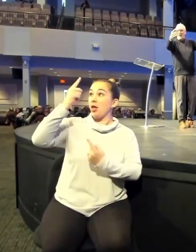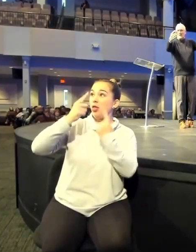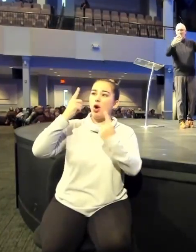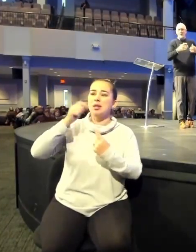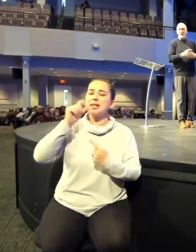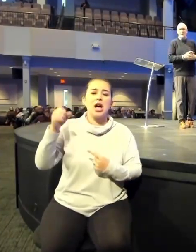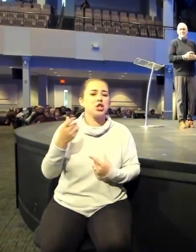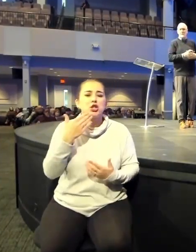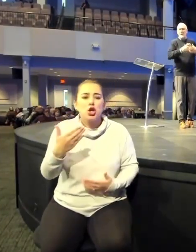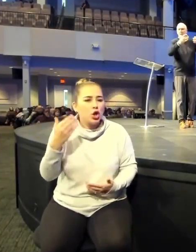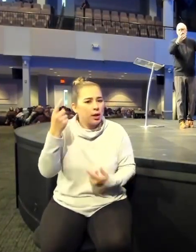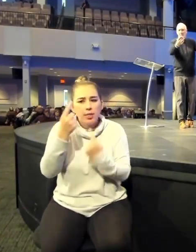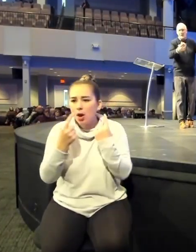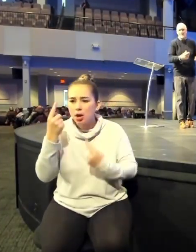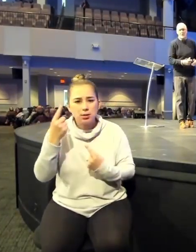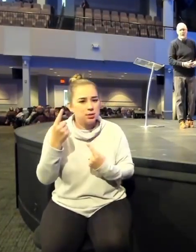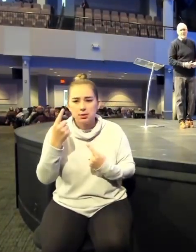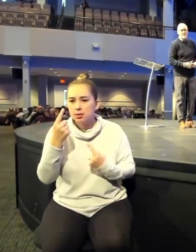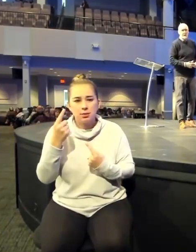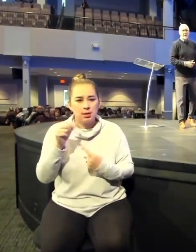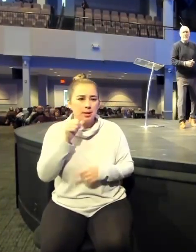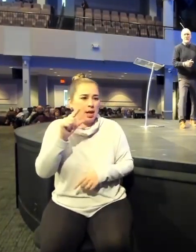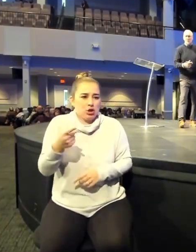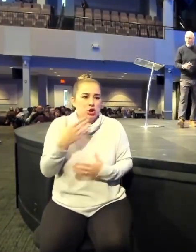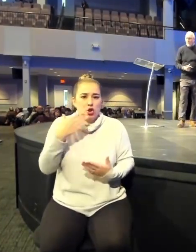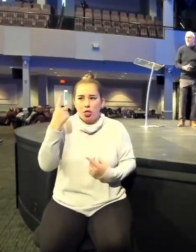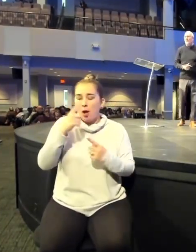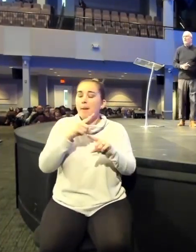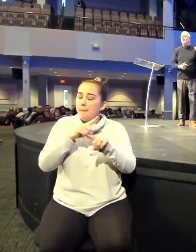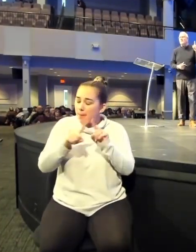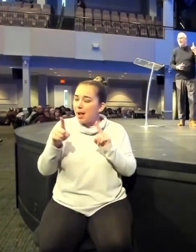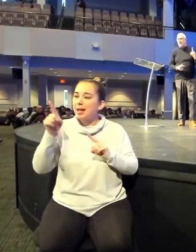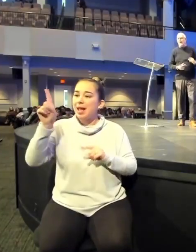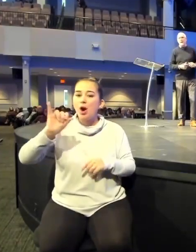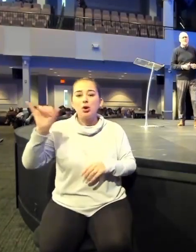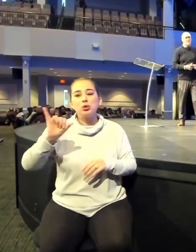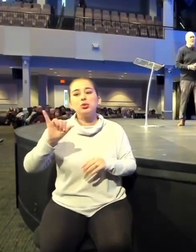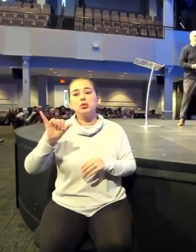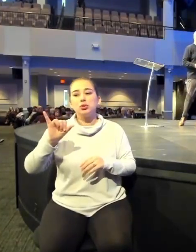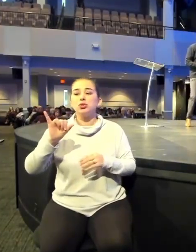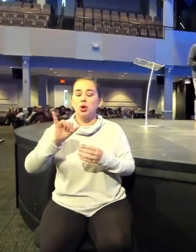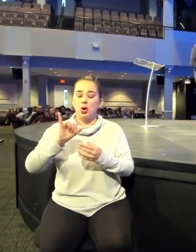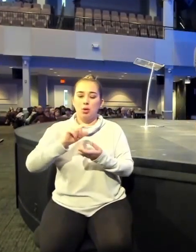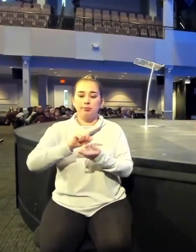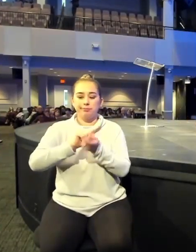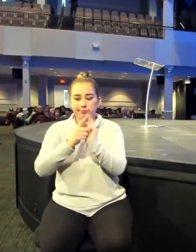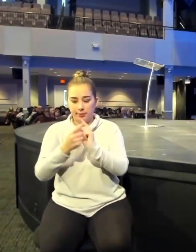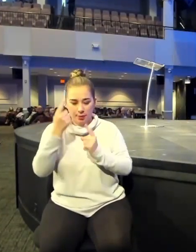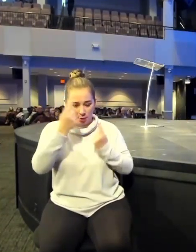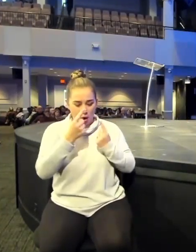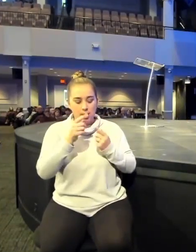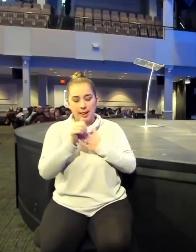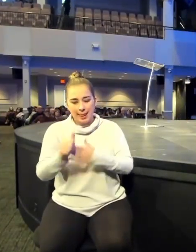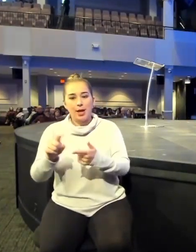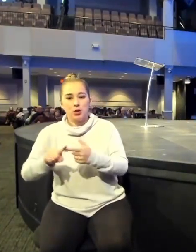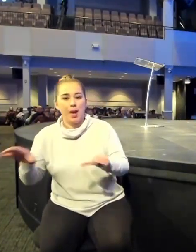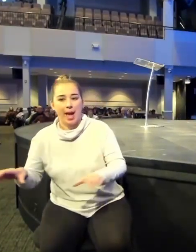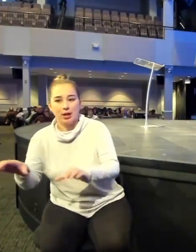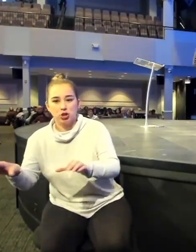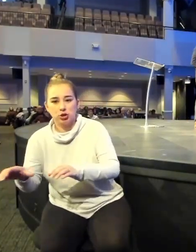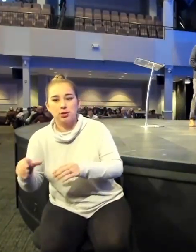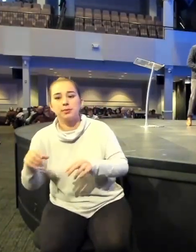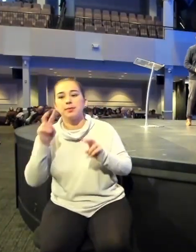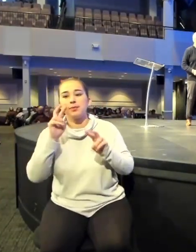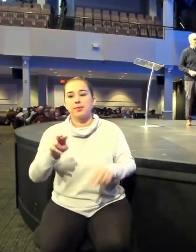good thoughts toward us, redeeming thoughts toward us, but he translated his thinking into action. Take a look with me at